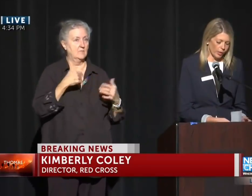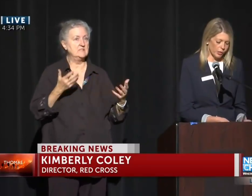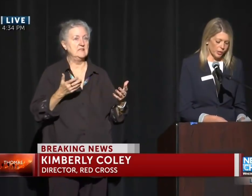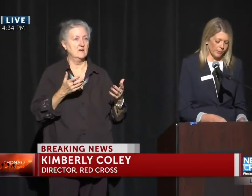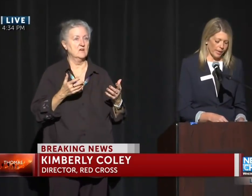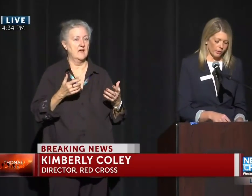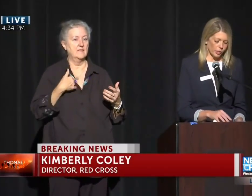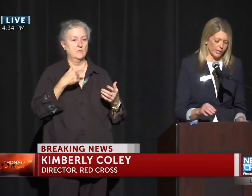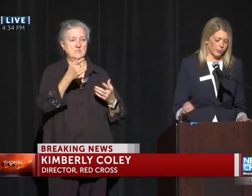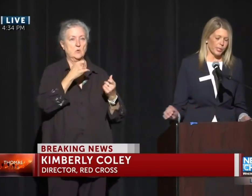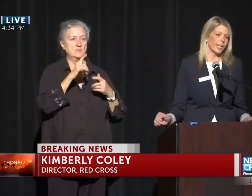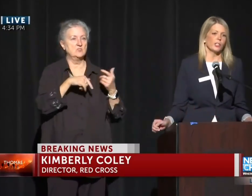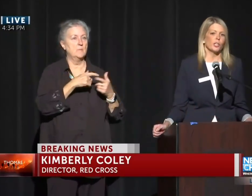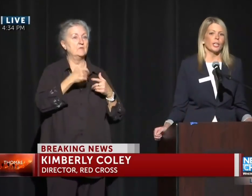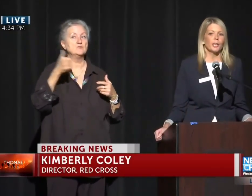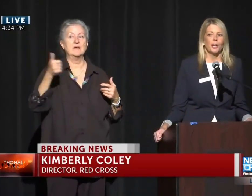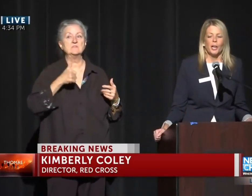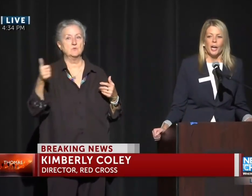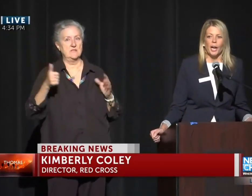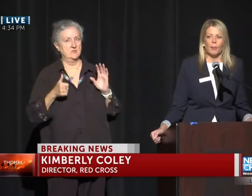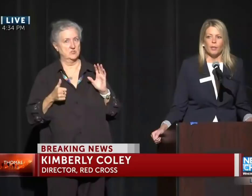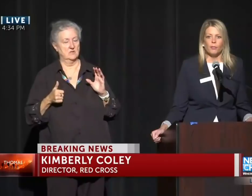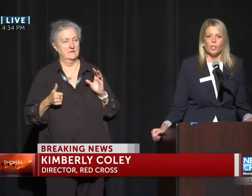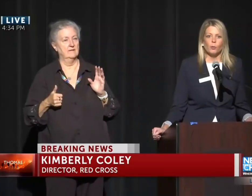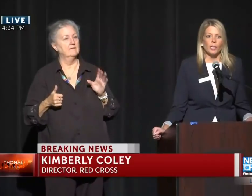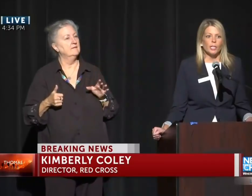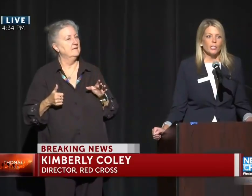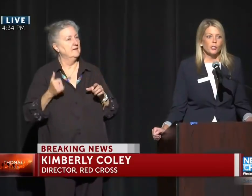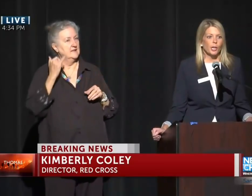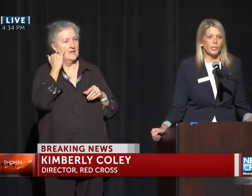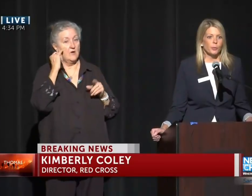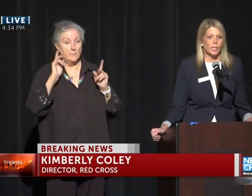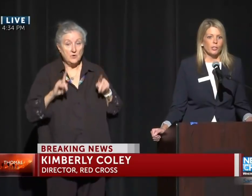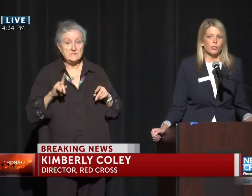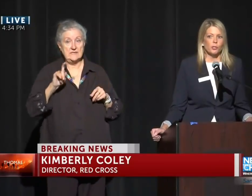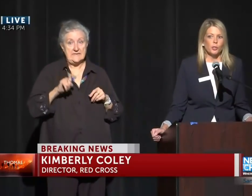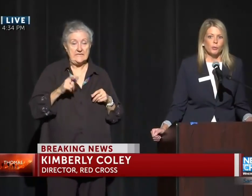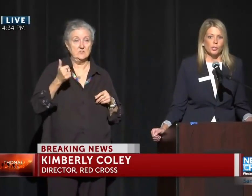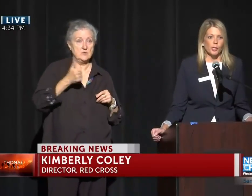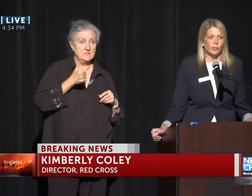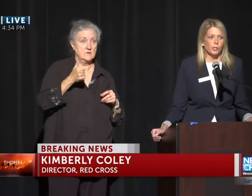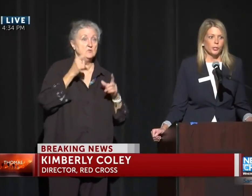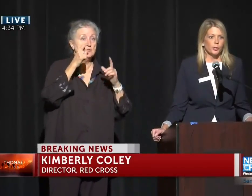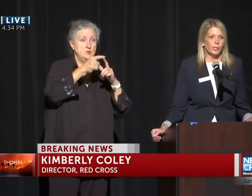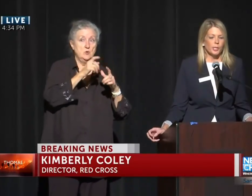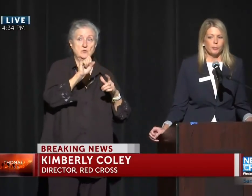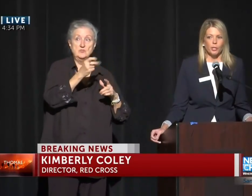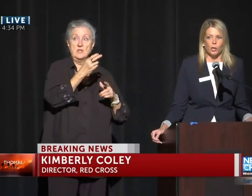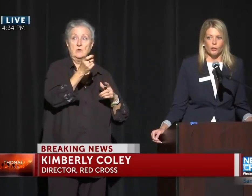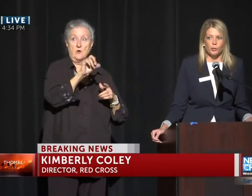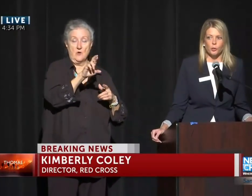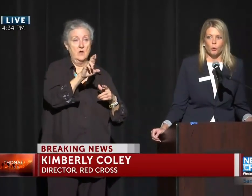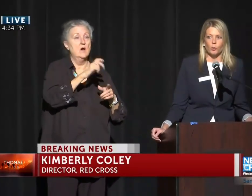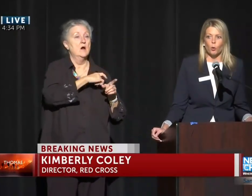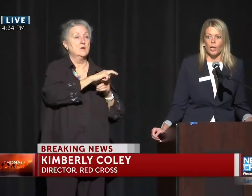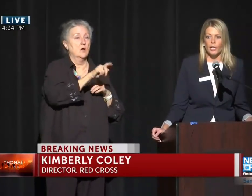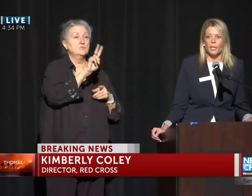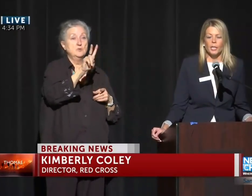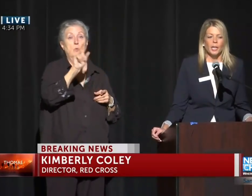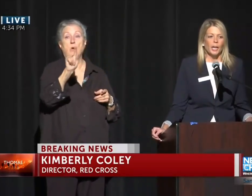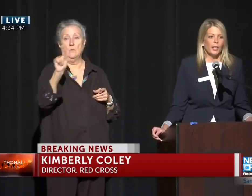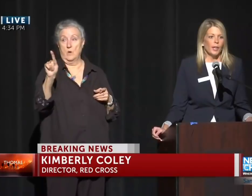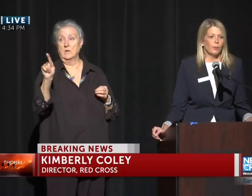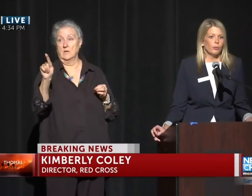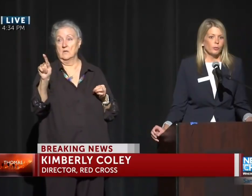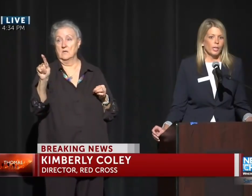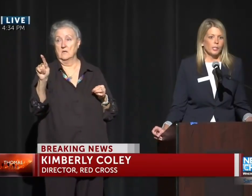here and there was a question about transportation. If anyone needs transportation to a shelter, you can simply call